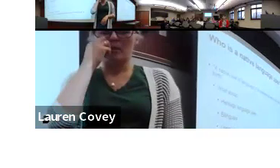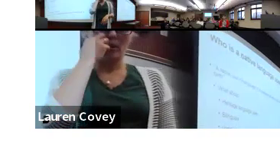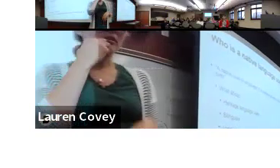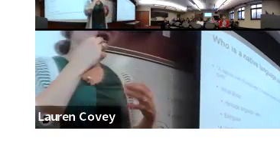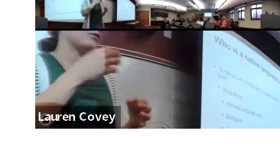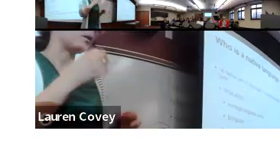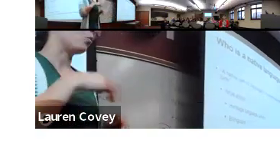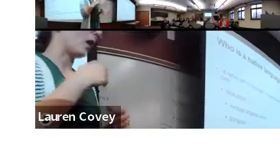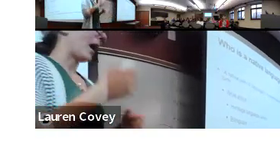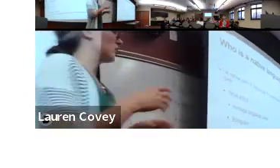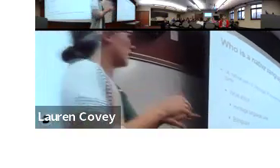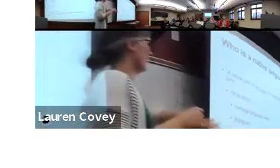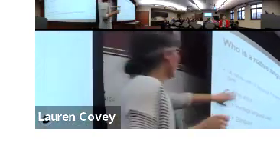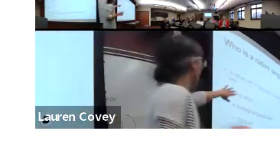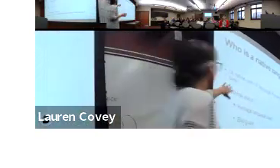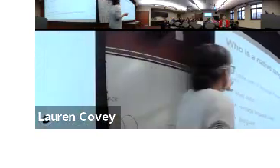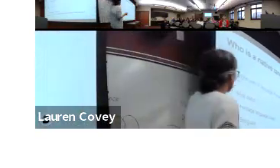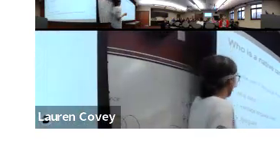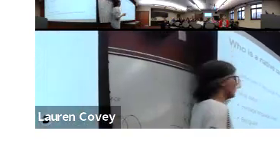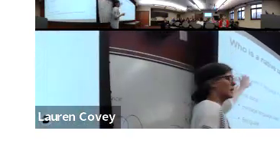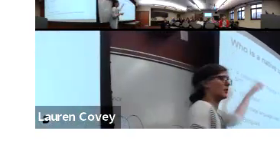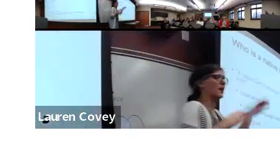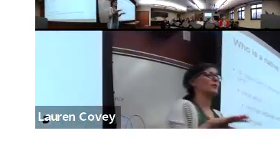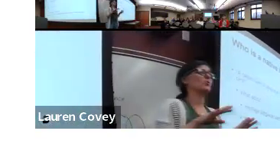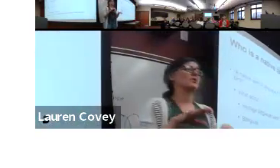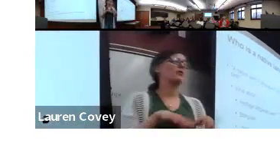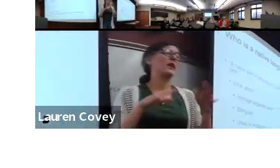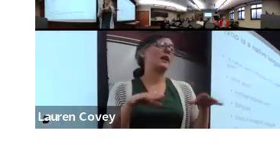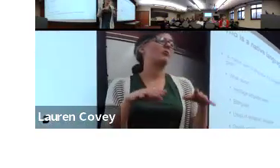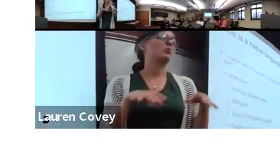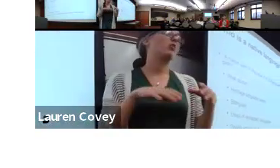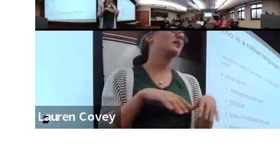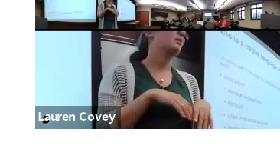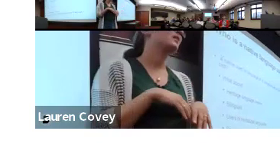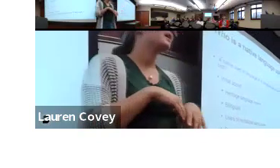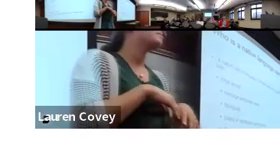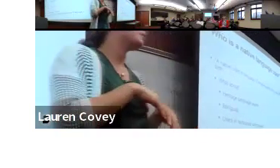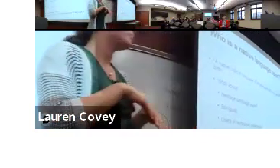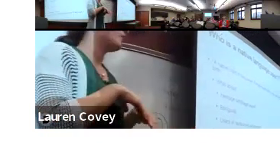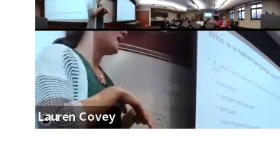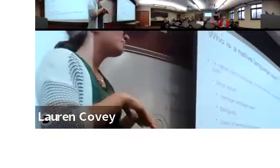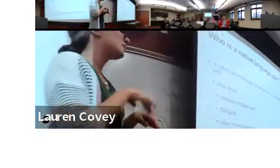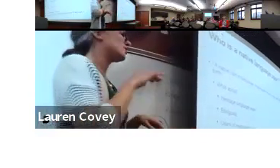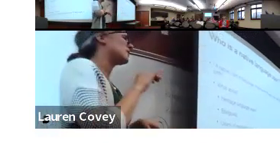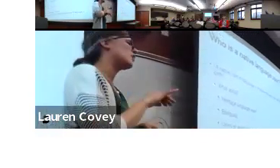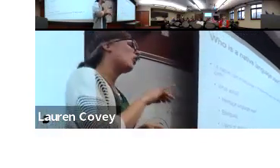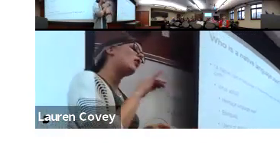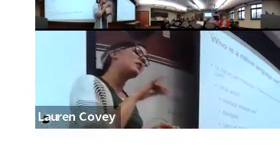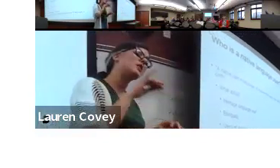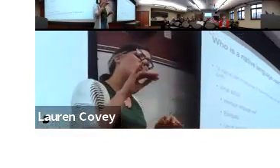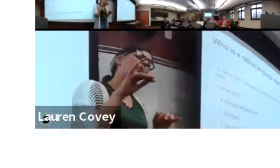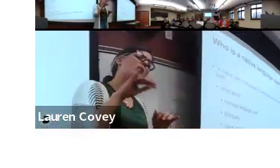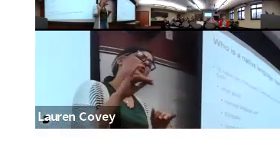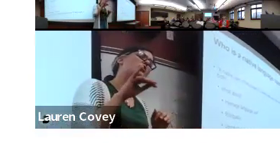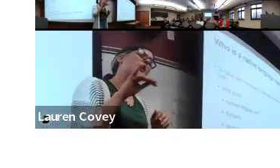that lots and lots of people who are actually fitting this perfectly, they're native users of whatever language we're talking about, but perhaps their skin